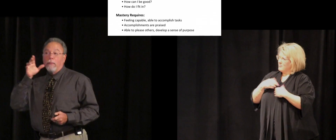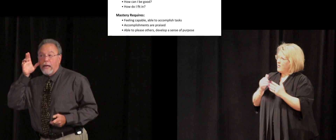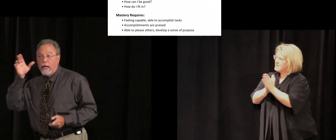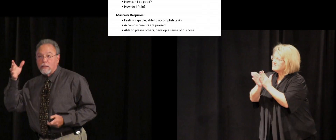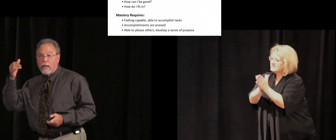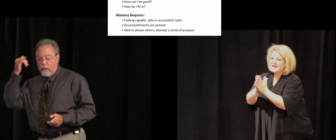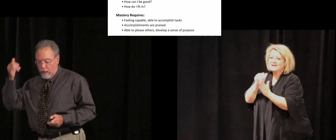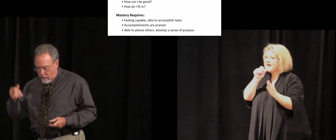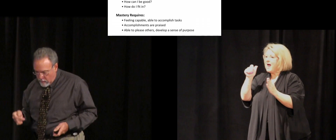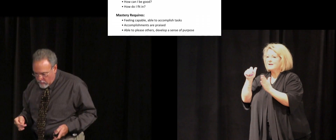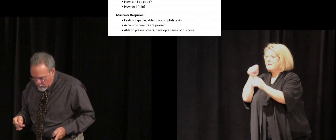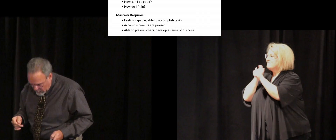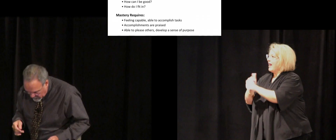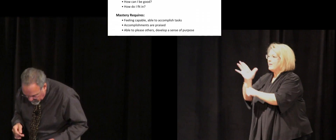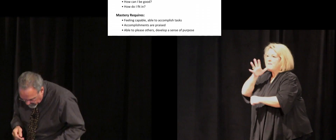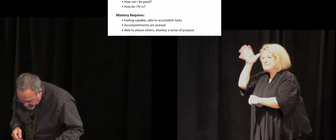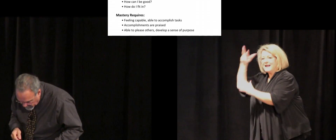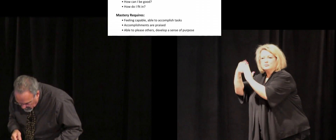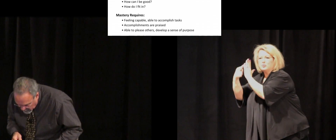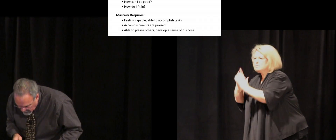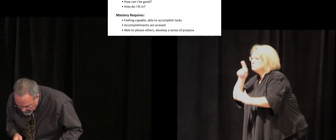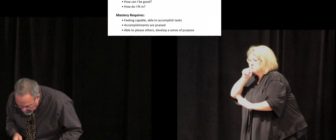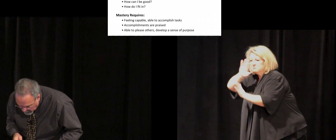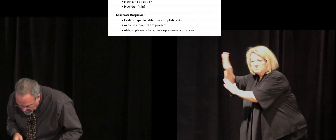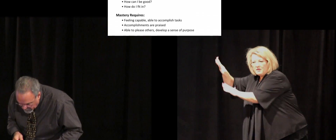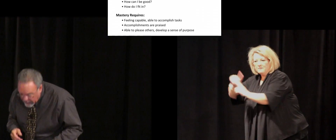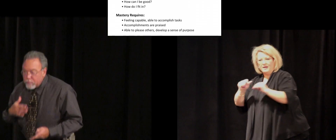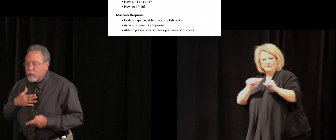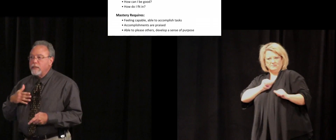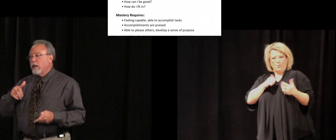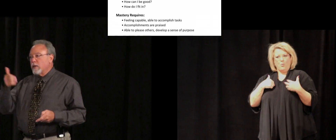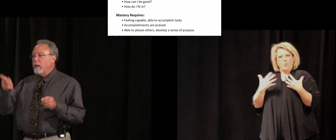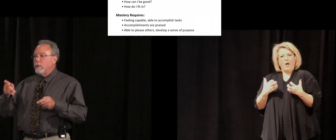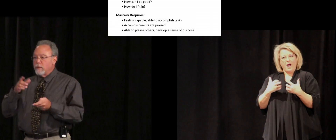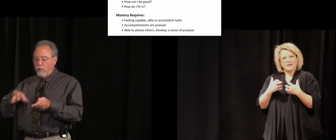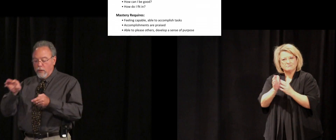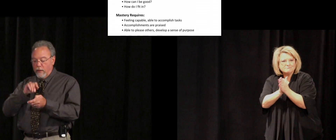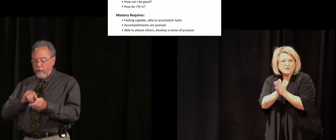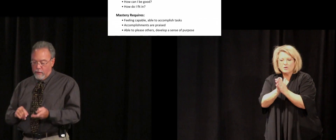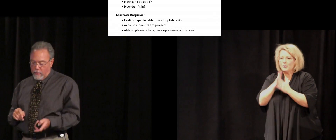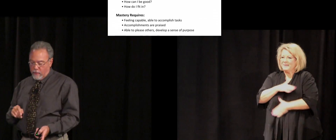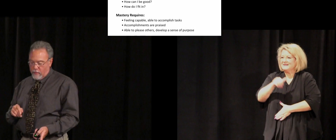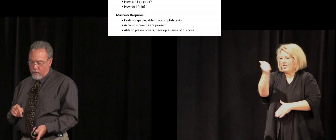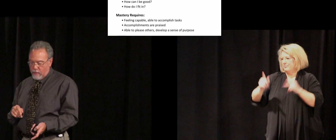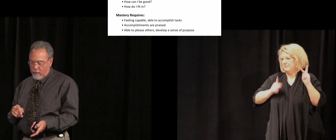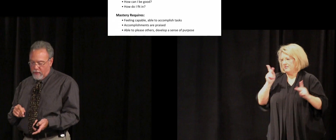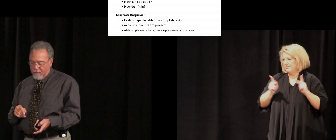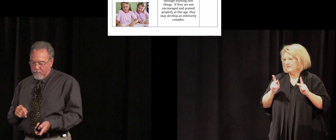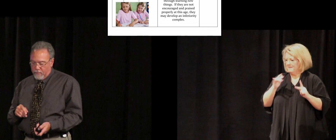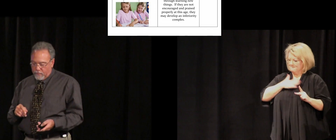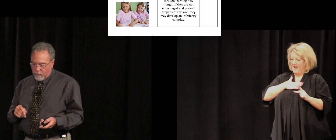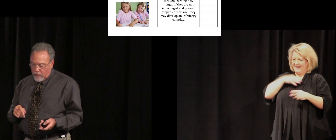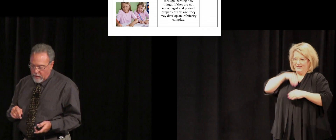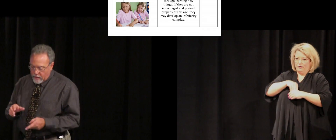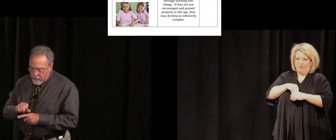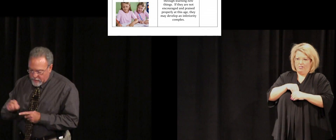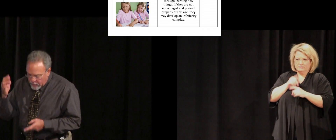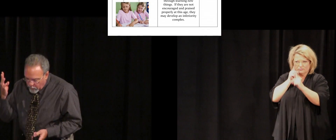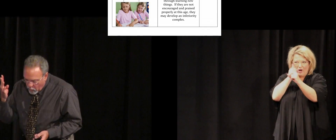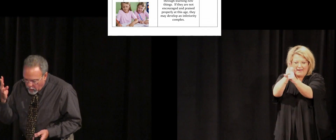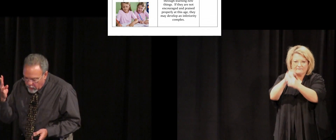were. Who were they? Why didn't this happen for me? Why is that person so different than I? Why can they read better than me? Am